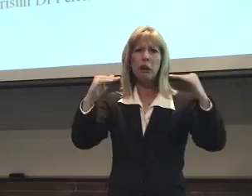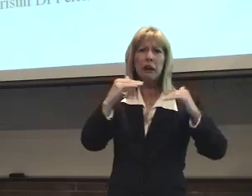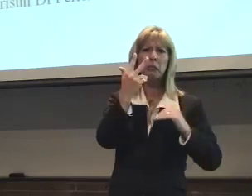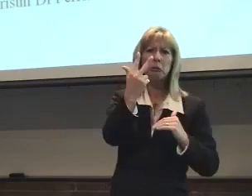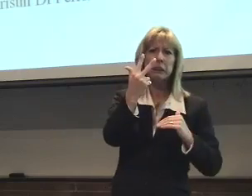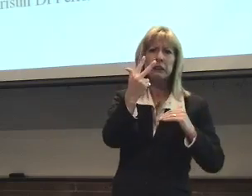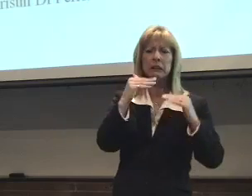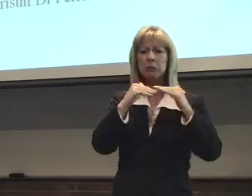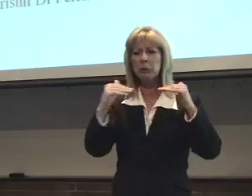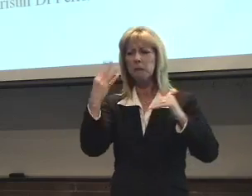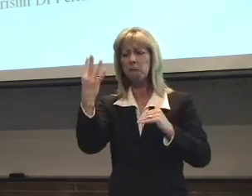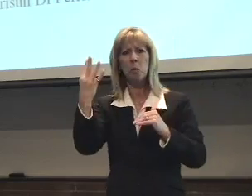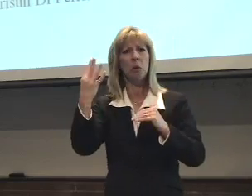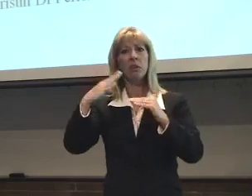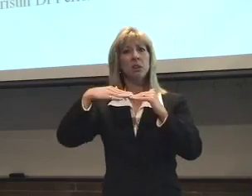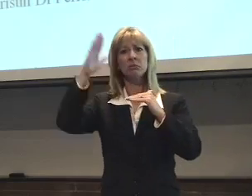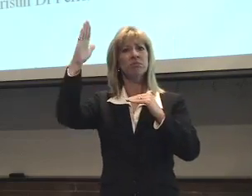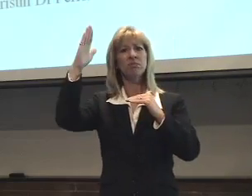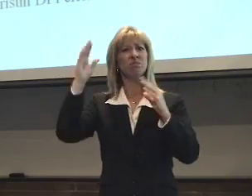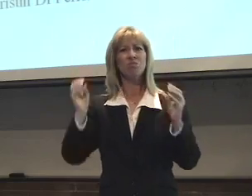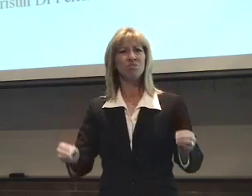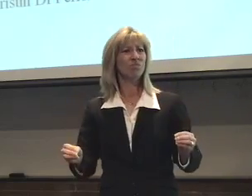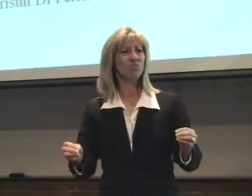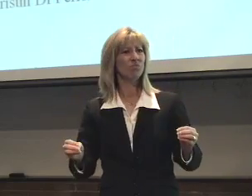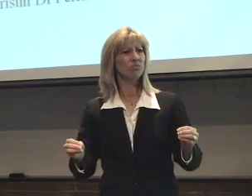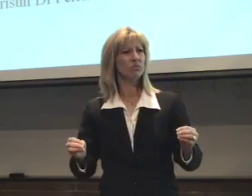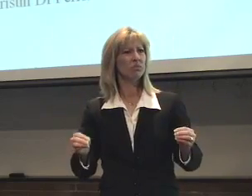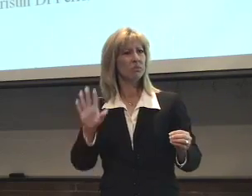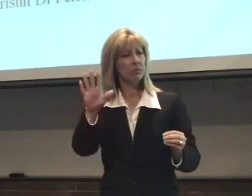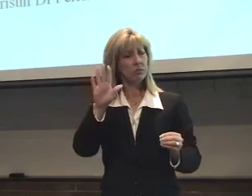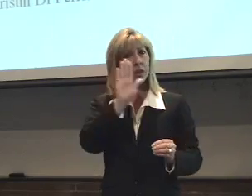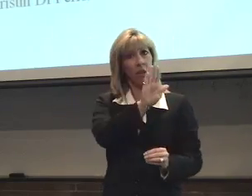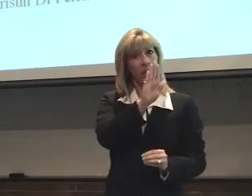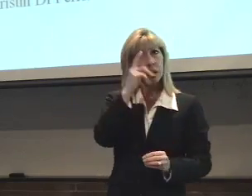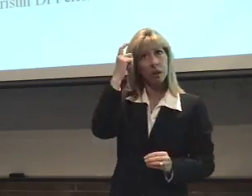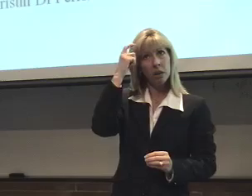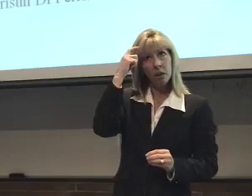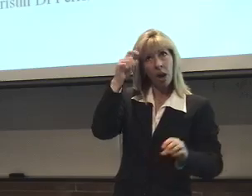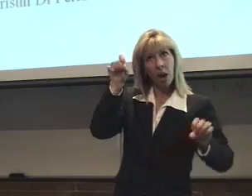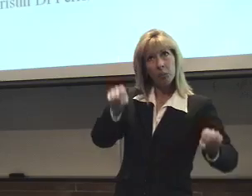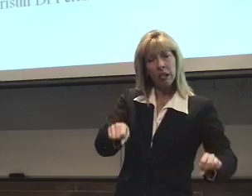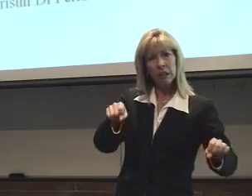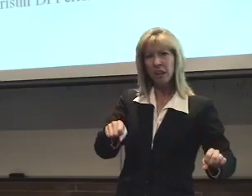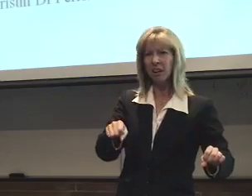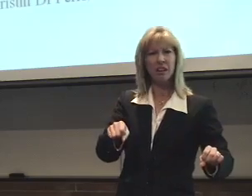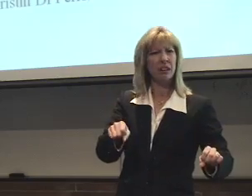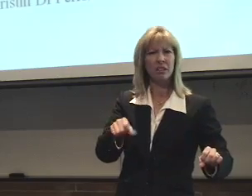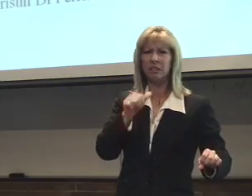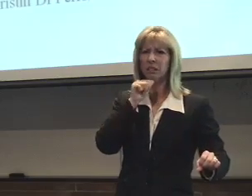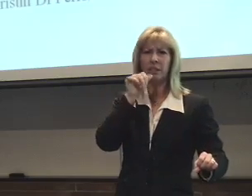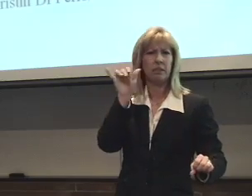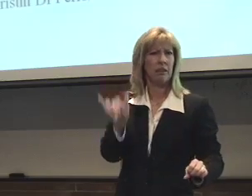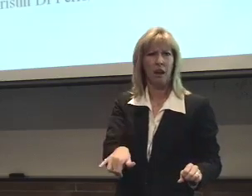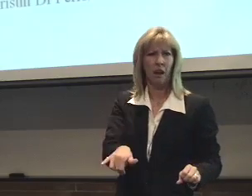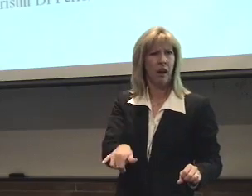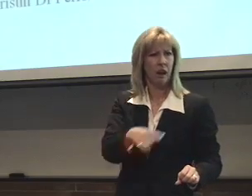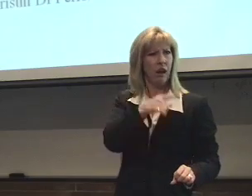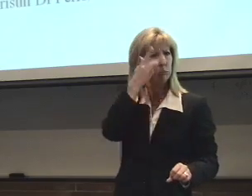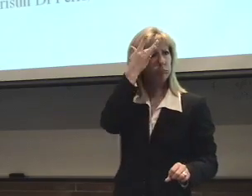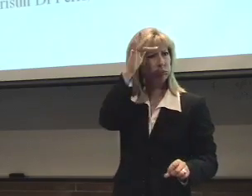There are no cognitive reasons. There is no reason a deaf child who is a normal deaf child can't be reading on the same levels a hearing child